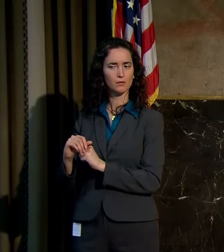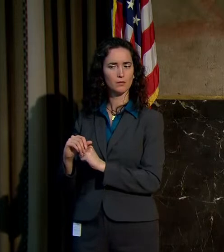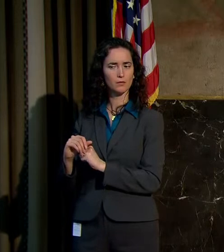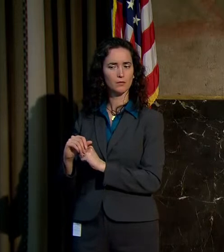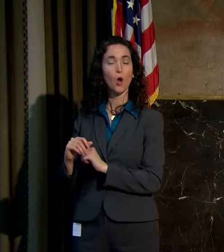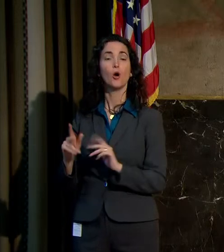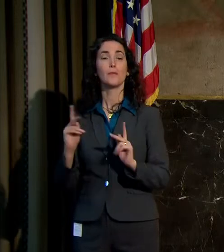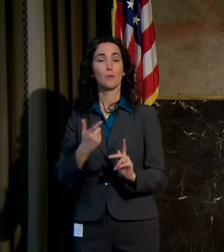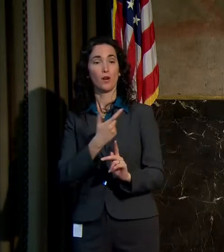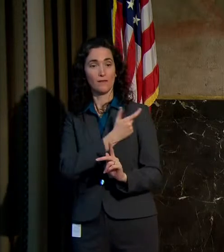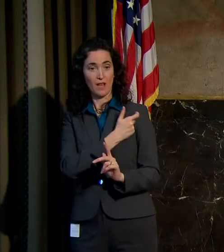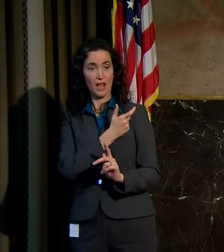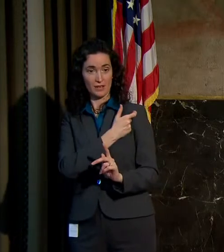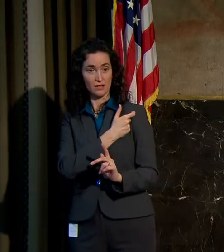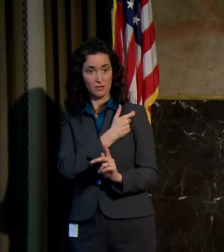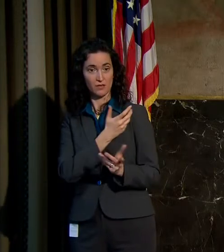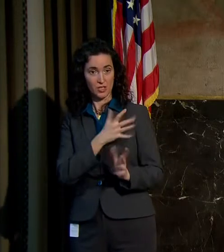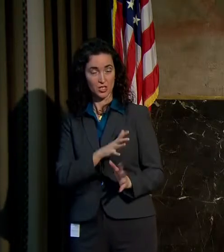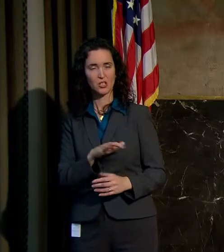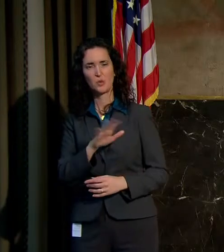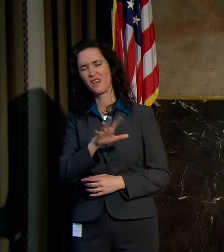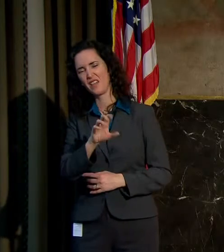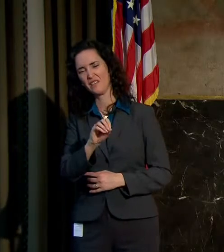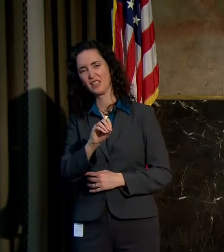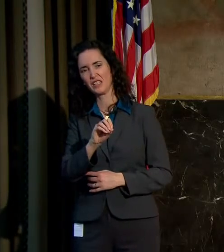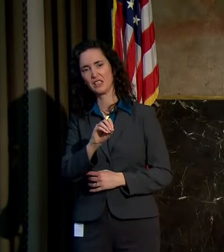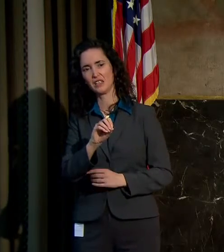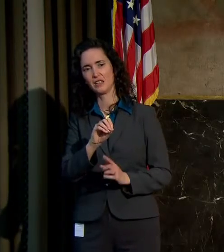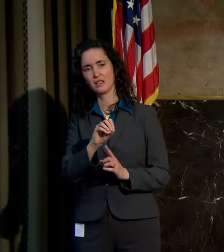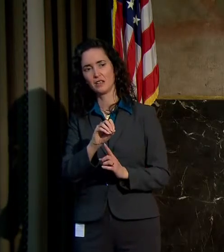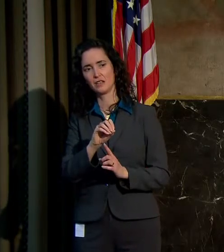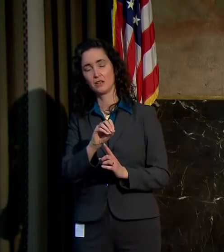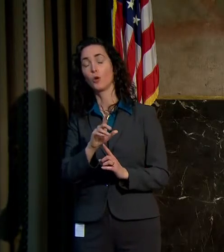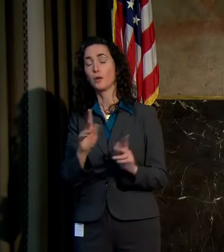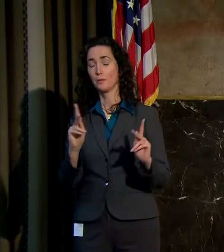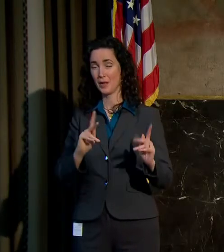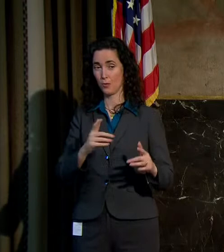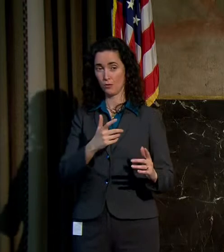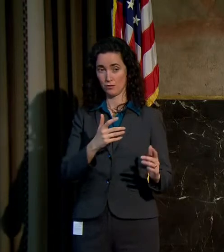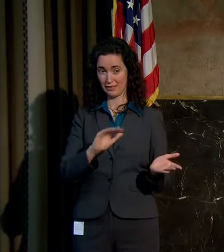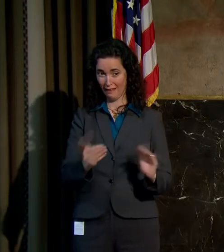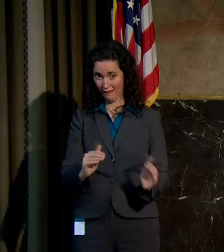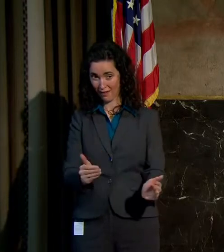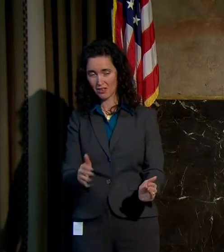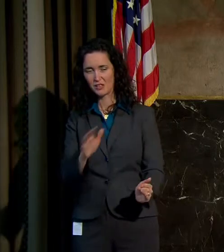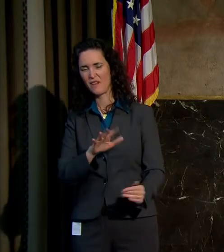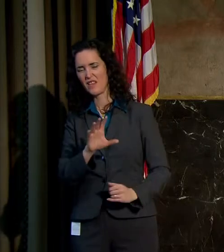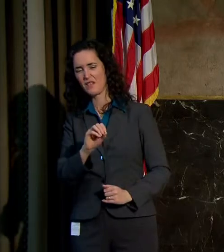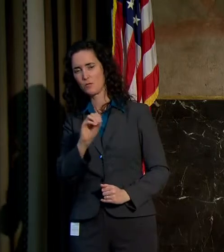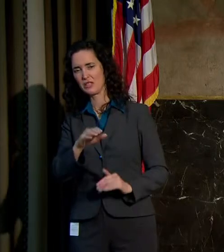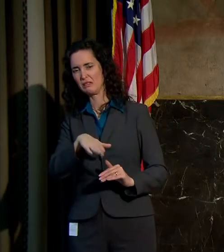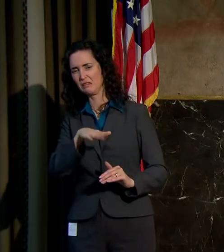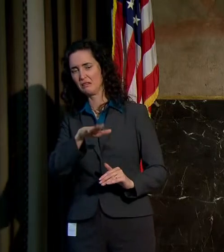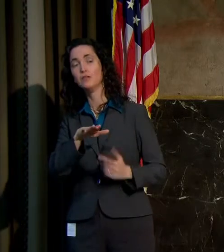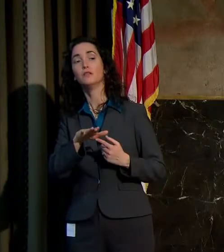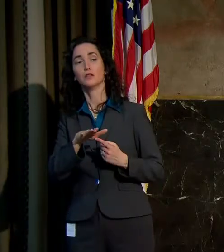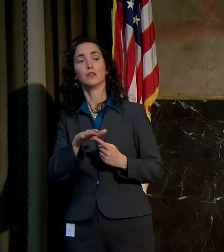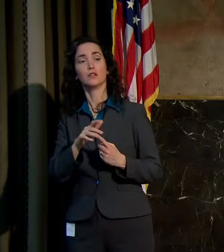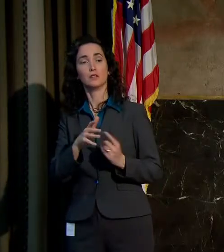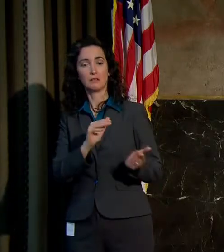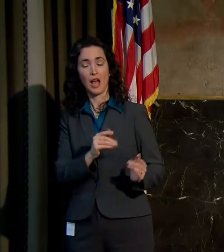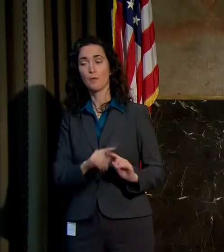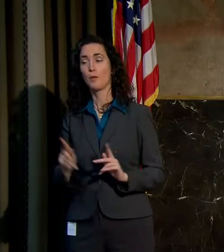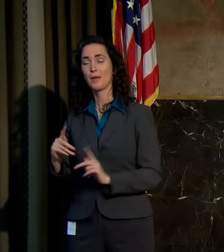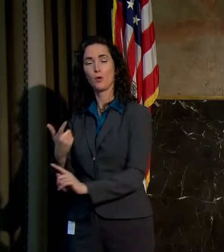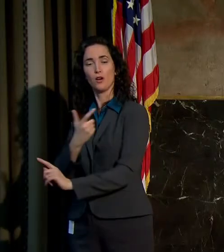the numbers are much, much lower than that. When you break that down farther, there's quite a big age disparity. So the average age of someone